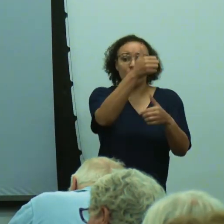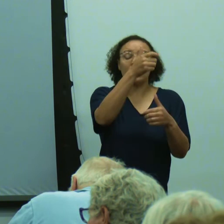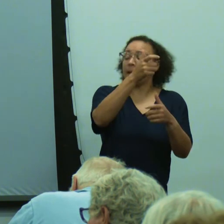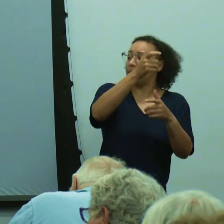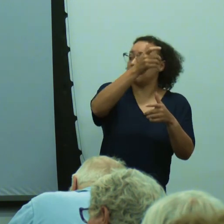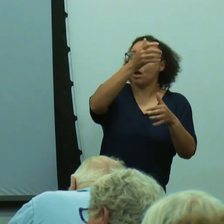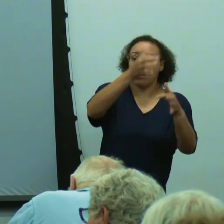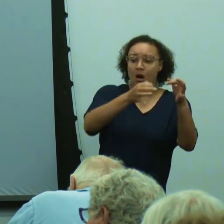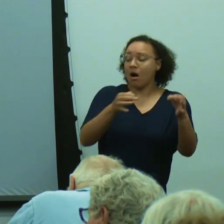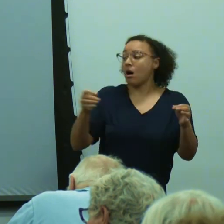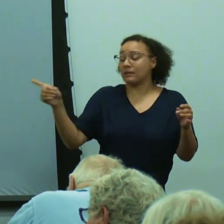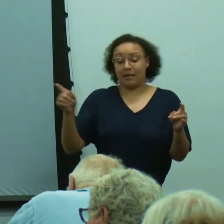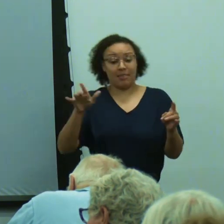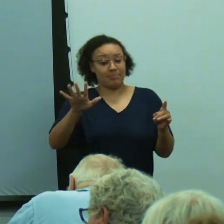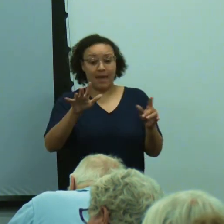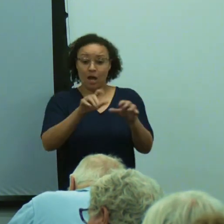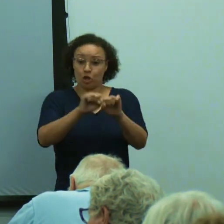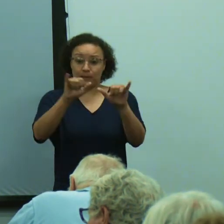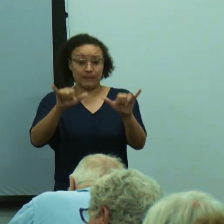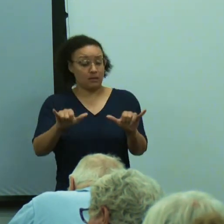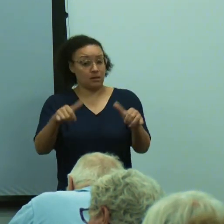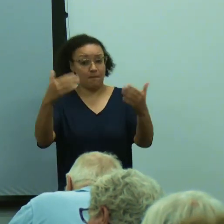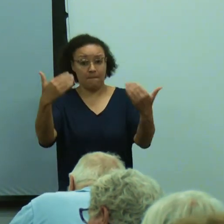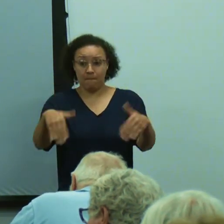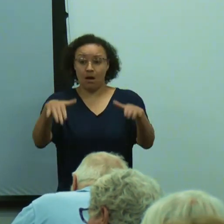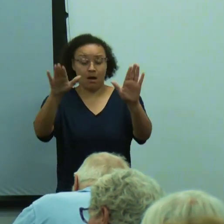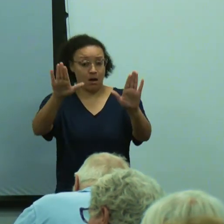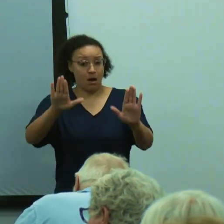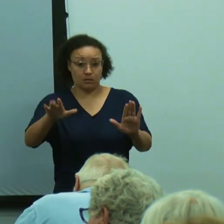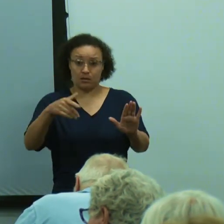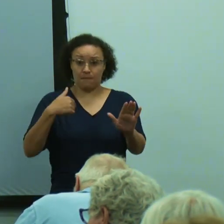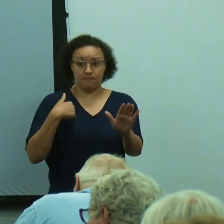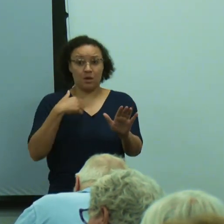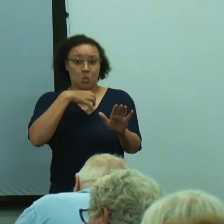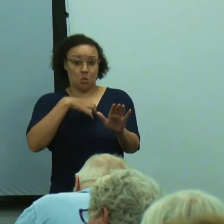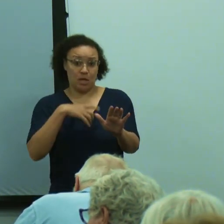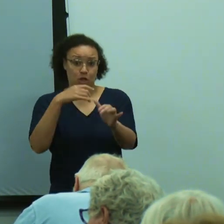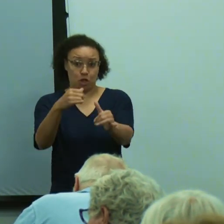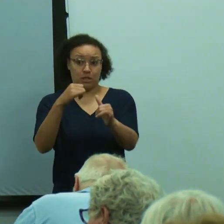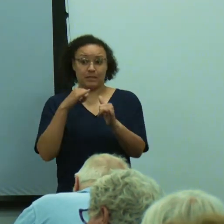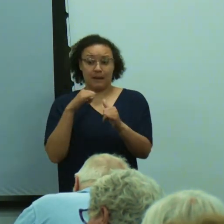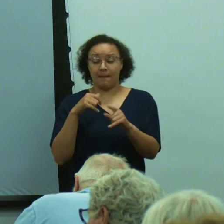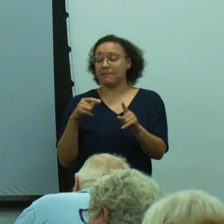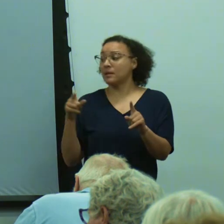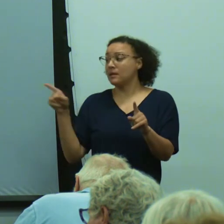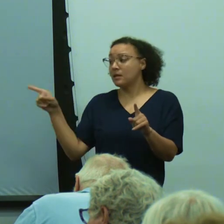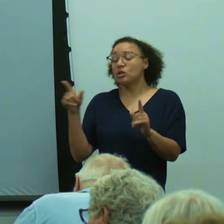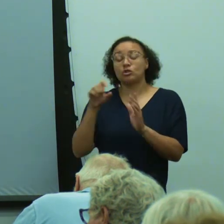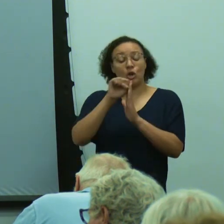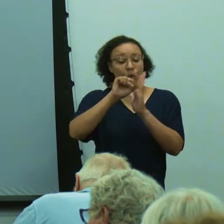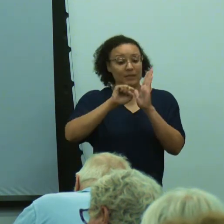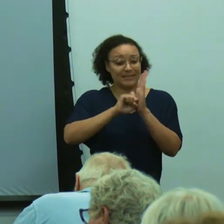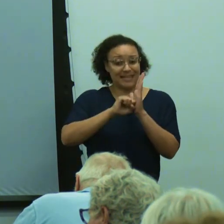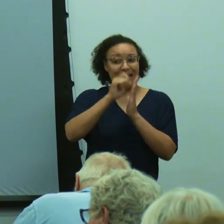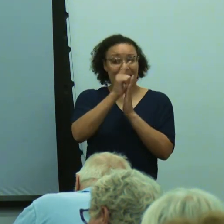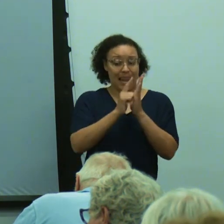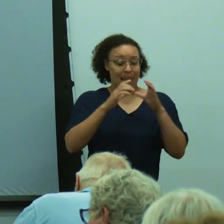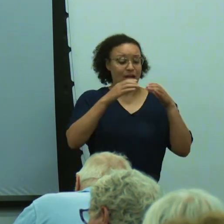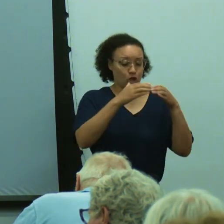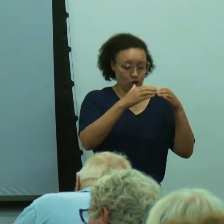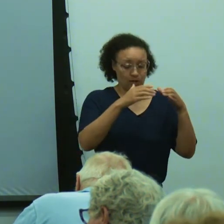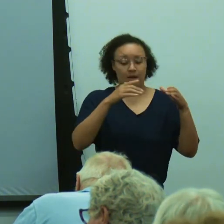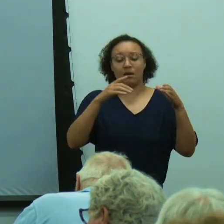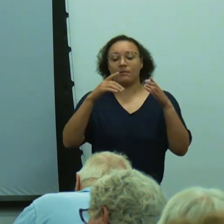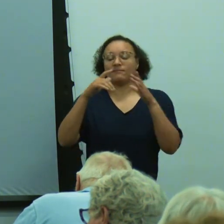but And there it looks is, like it works so far. right, but there is a case About the somewhere. state legislature theory, state theory, where